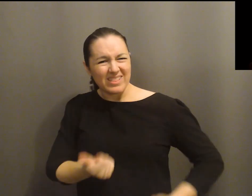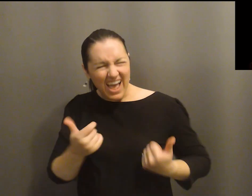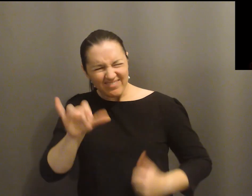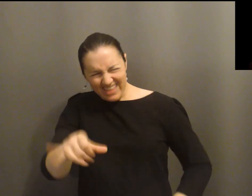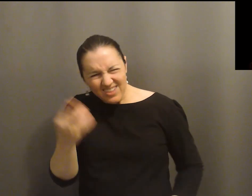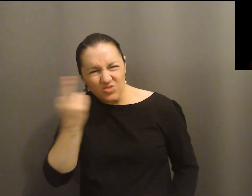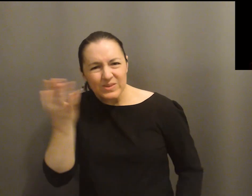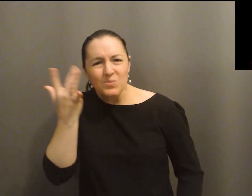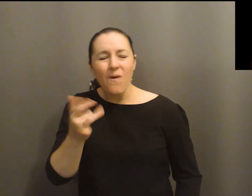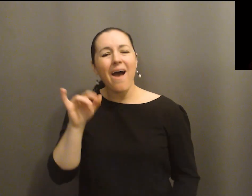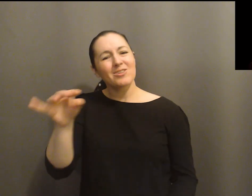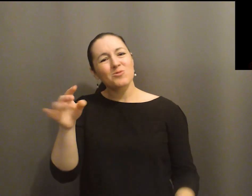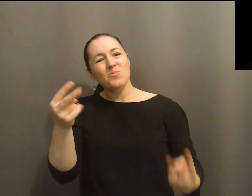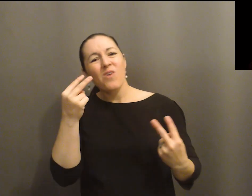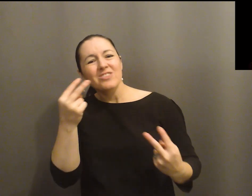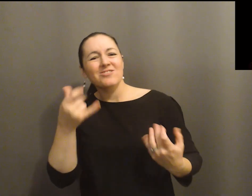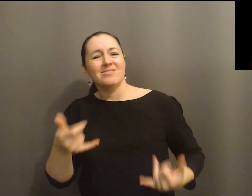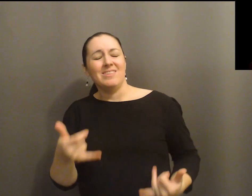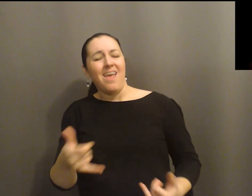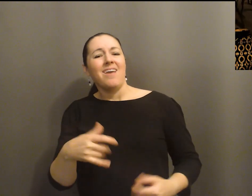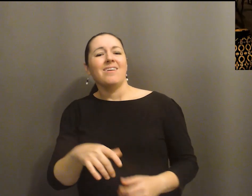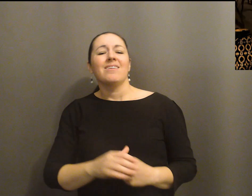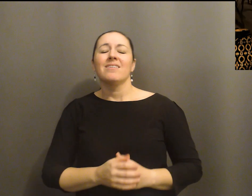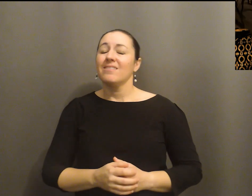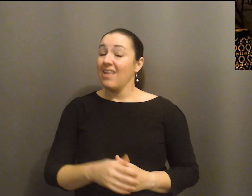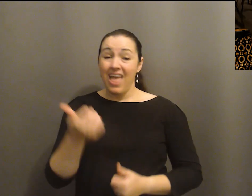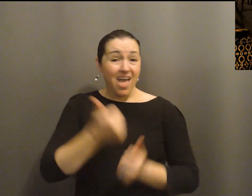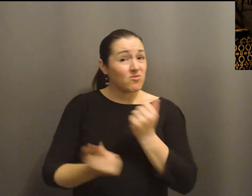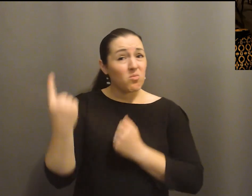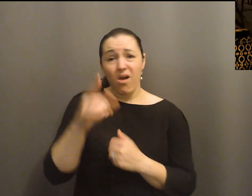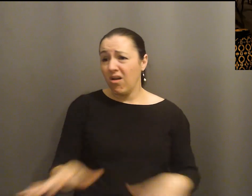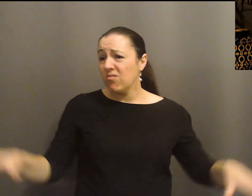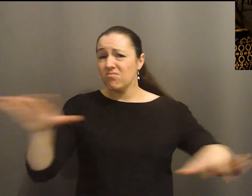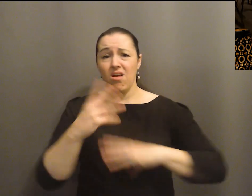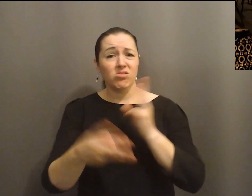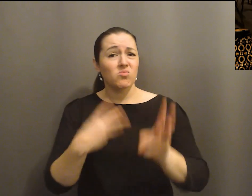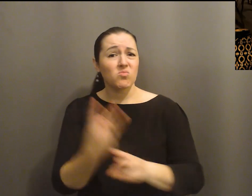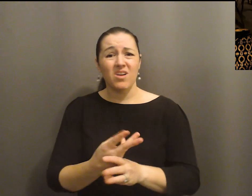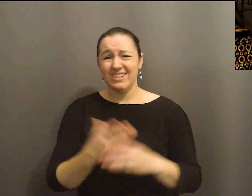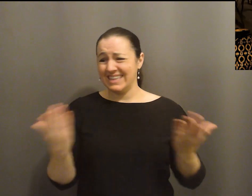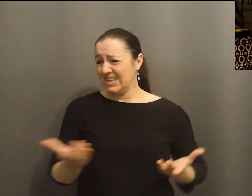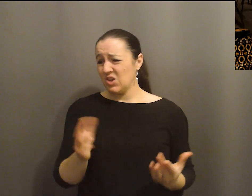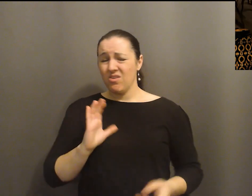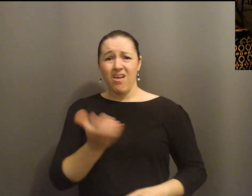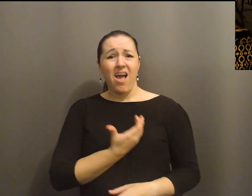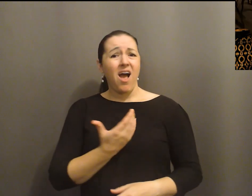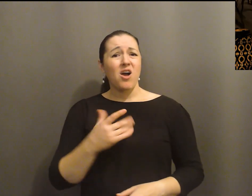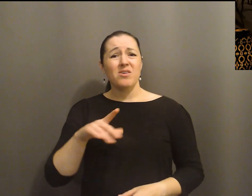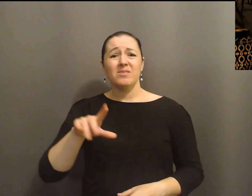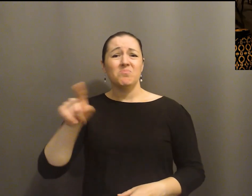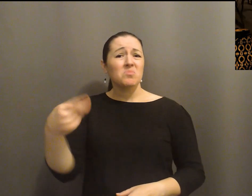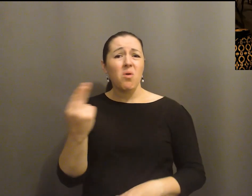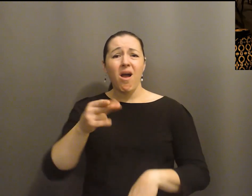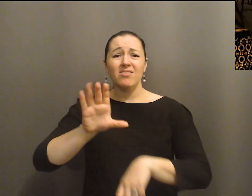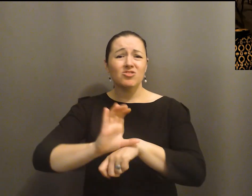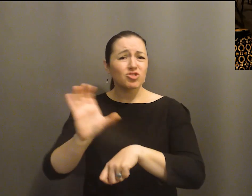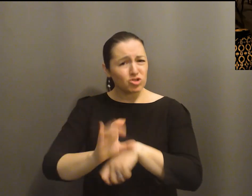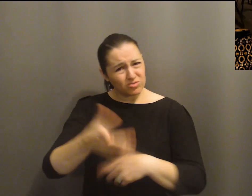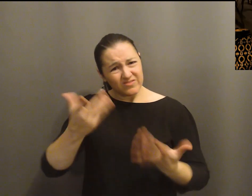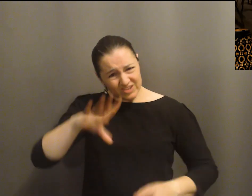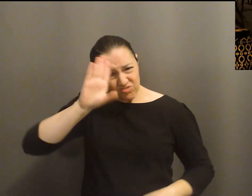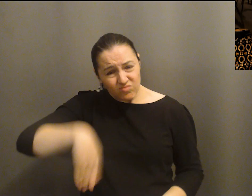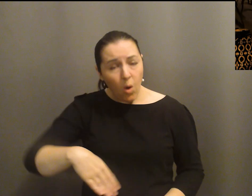watching today That's why you're connected with us And everyone watching Around the world Right here on our Pure Heart campus You know this